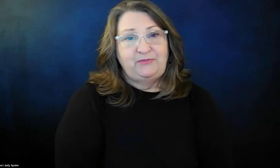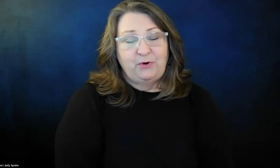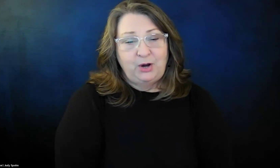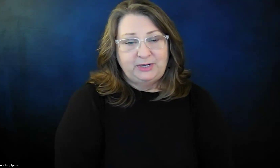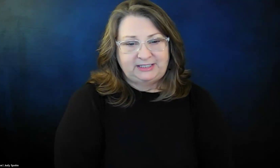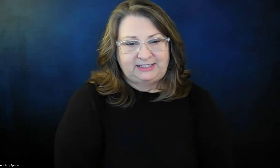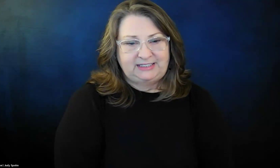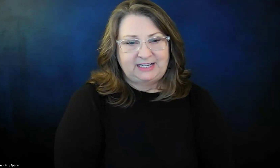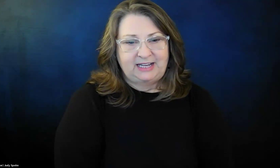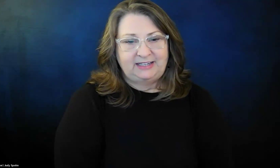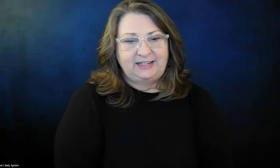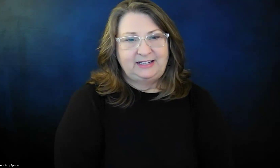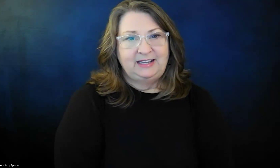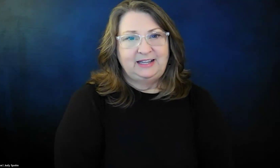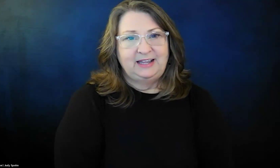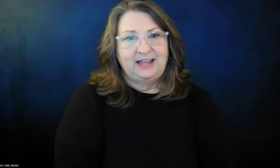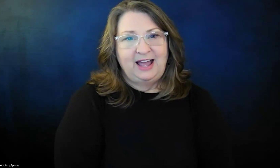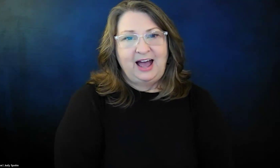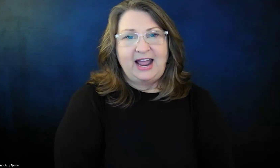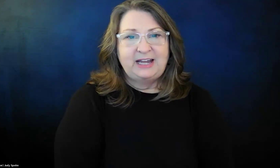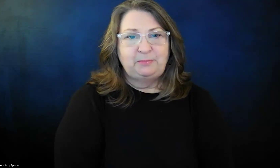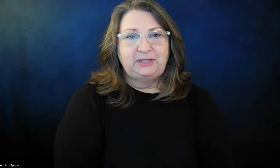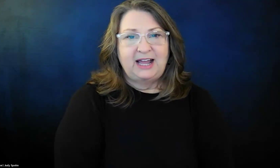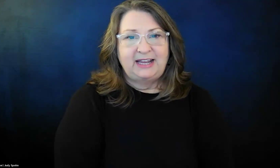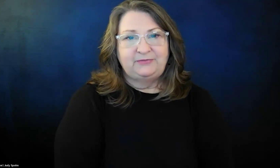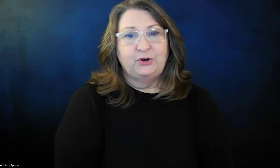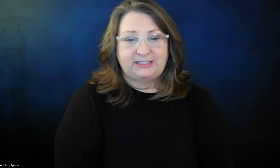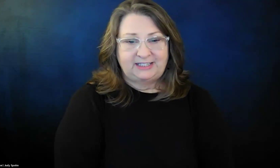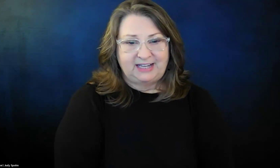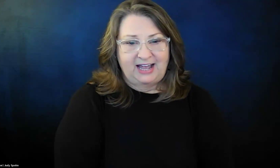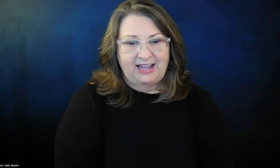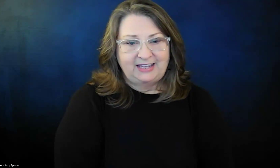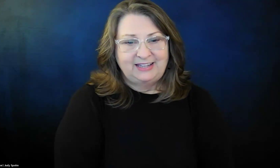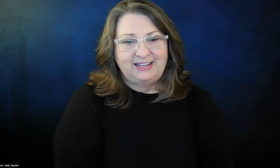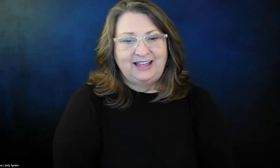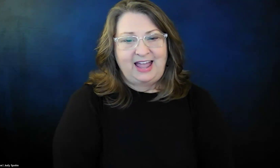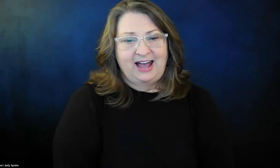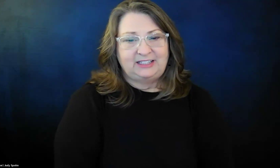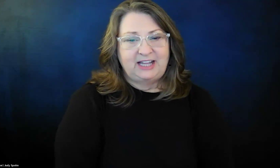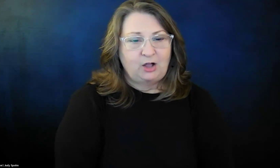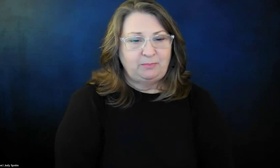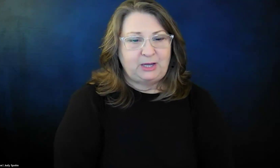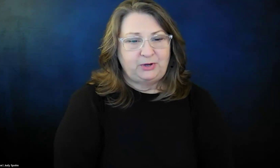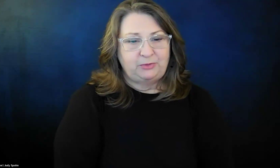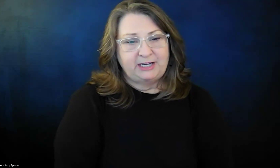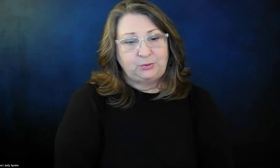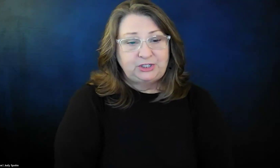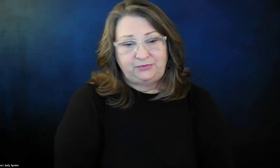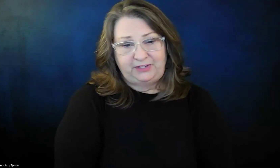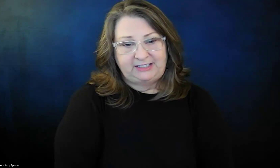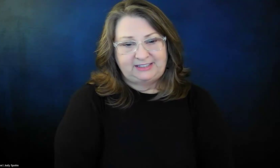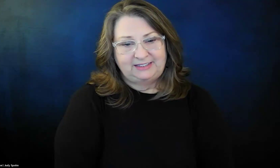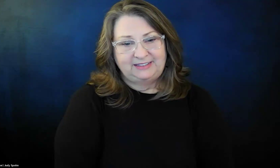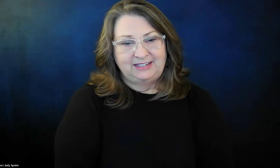And before I went to CSUN, I had applied for SSI to help me with my